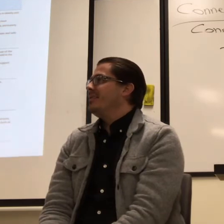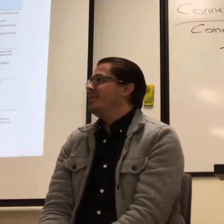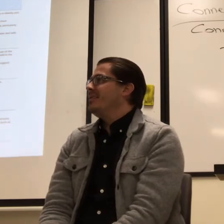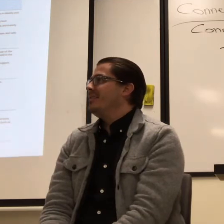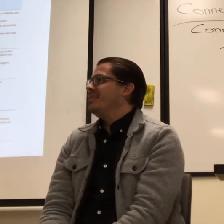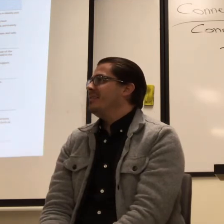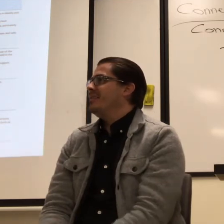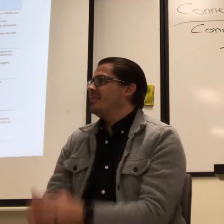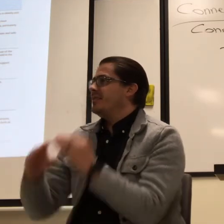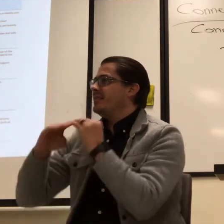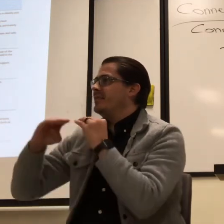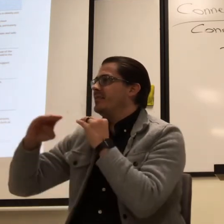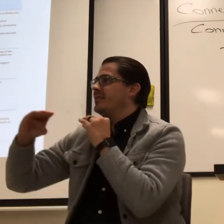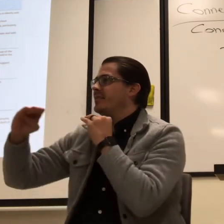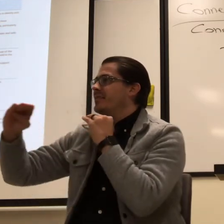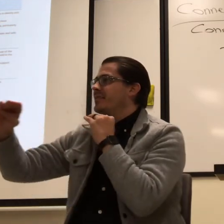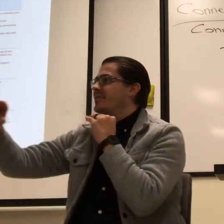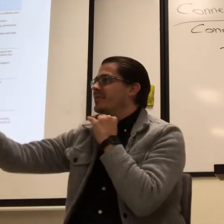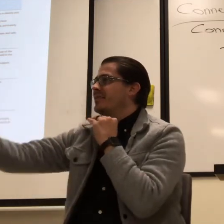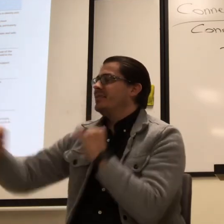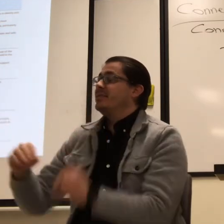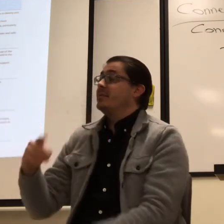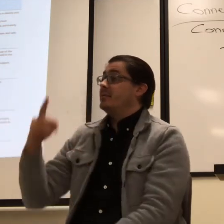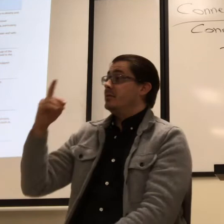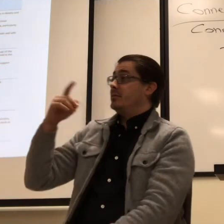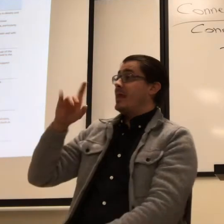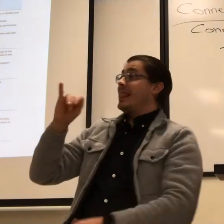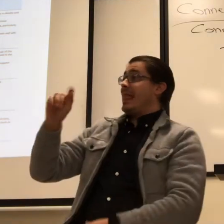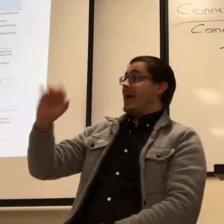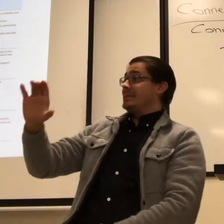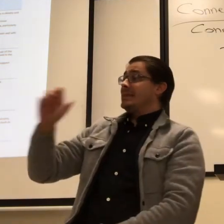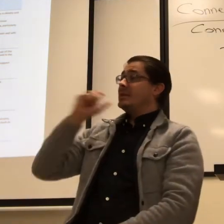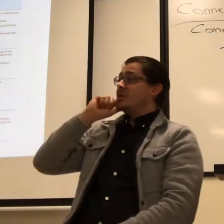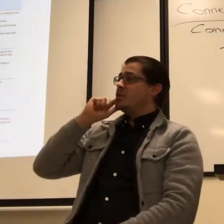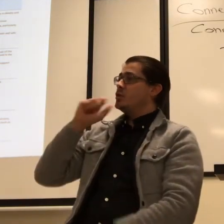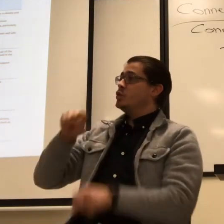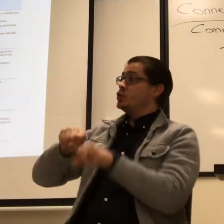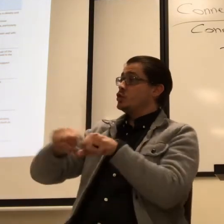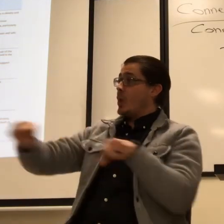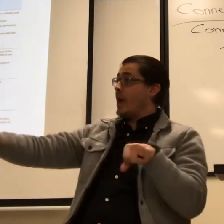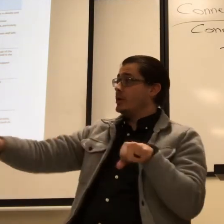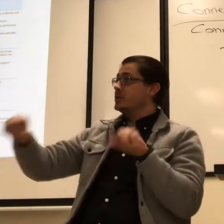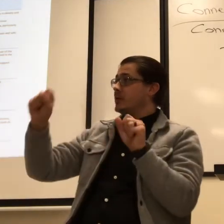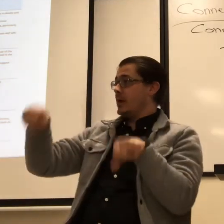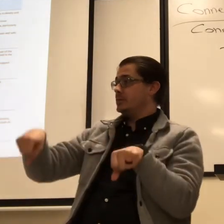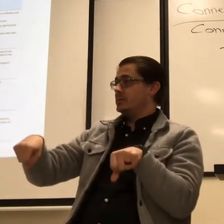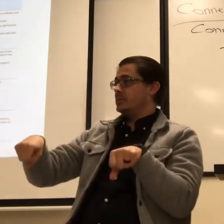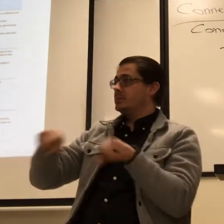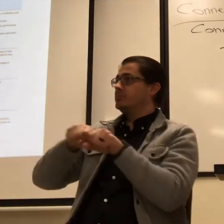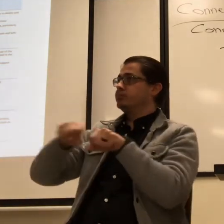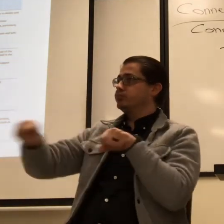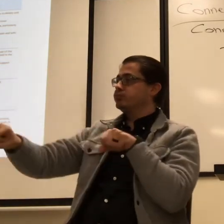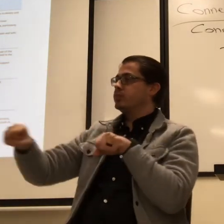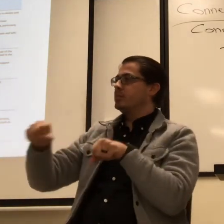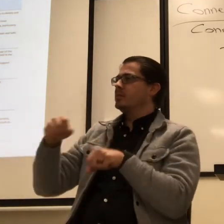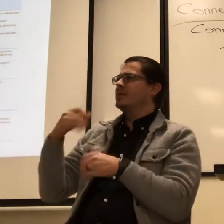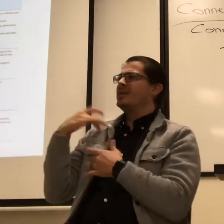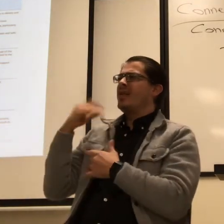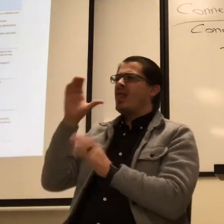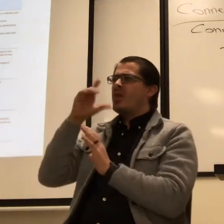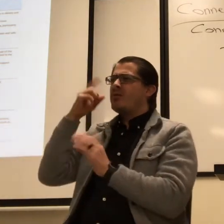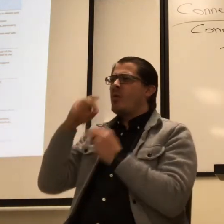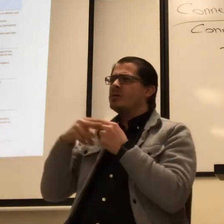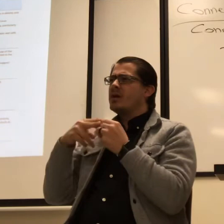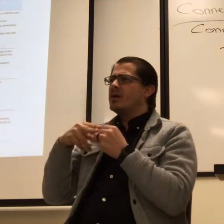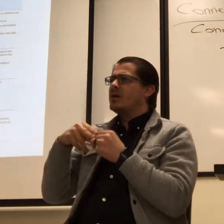Now, elastic tissues are made to stretch. Okay, they're categorized as dense. Usually, when I look for them on slides, I look